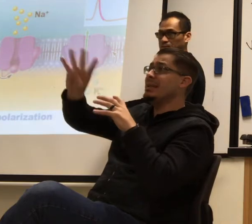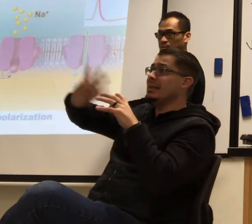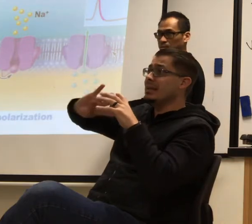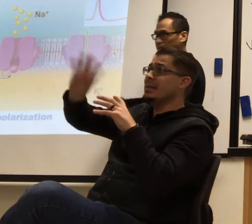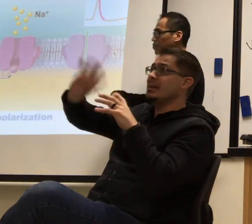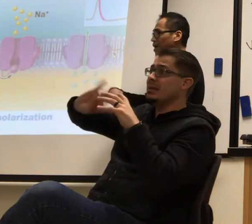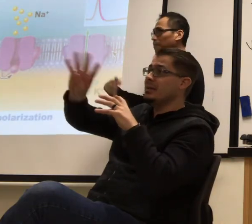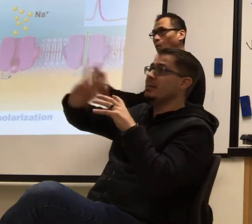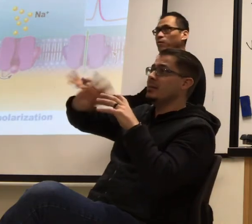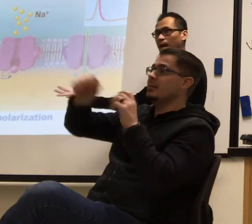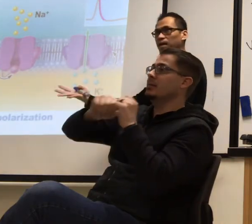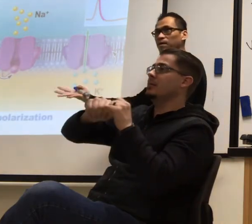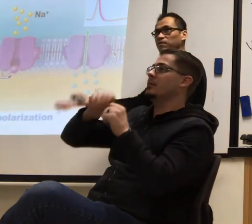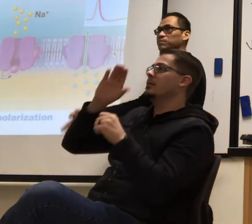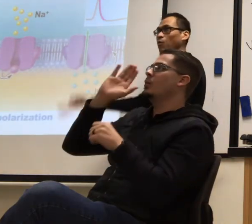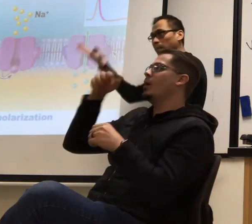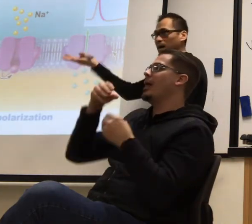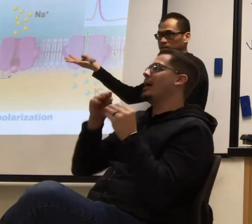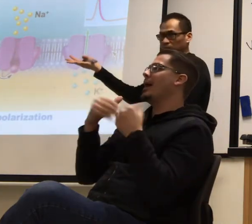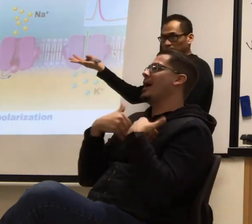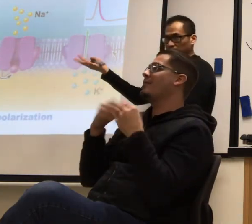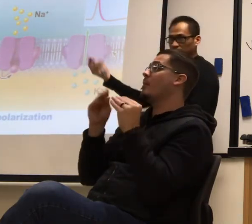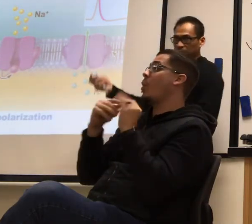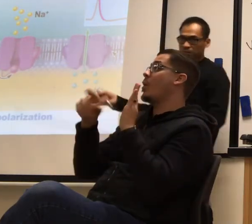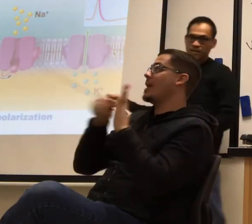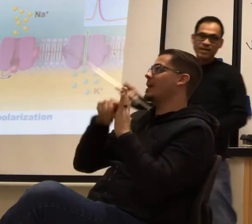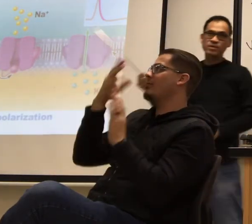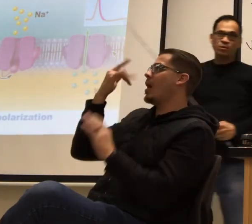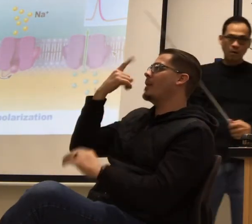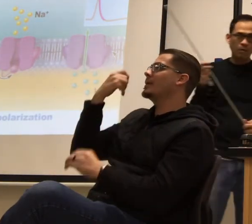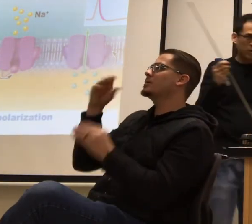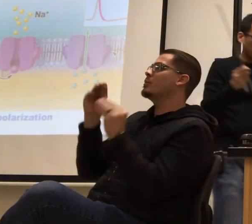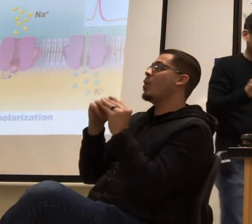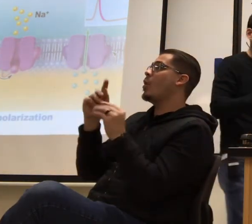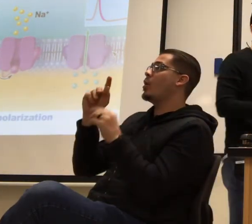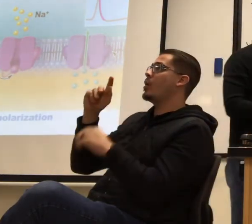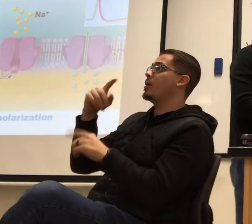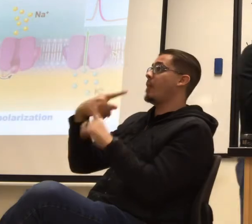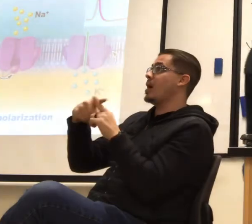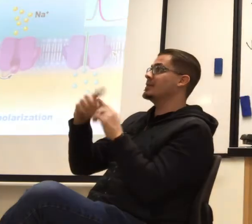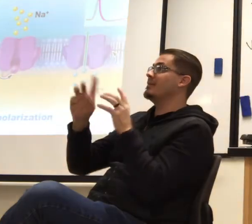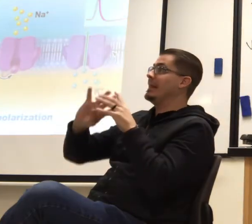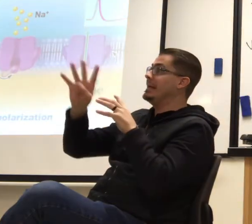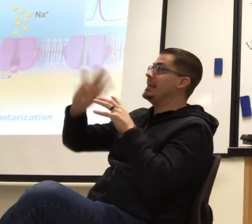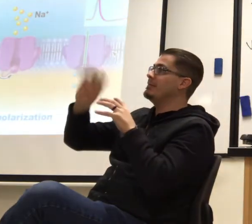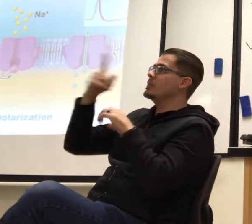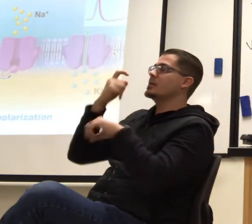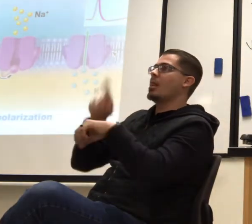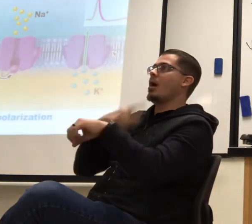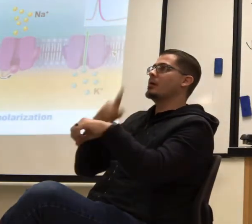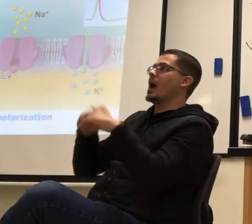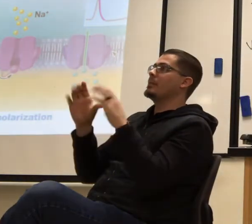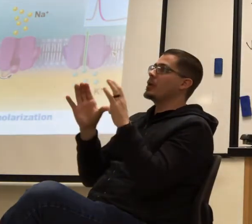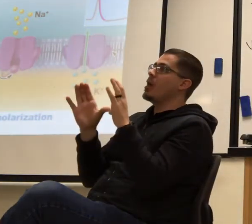rest. You get more negative because more positive leaves because they take so long to close.